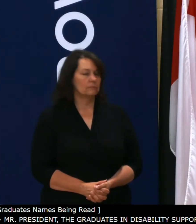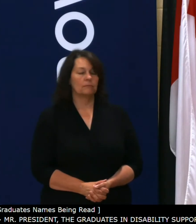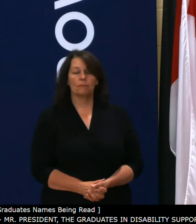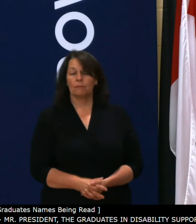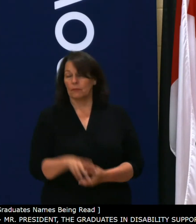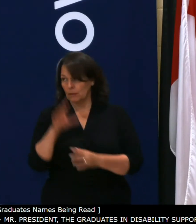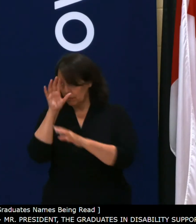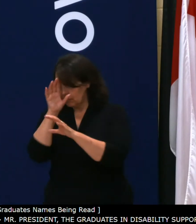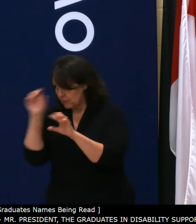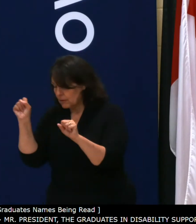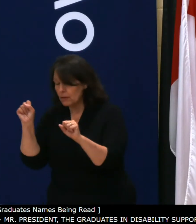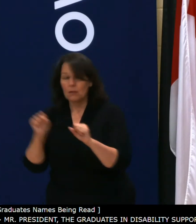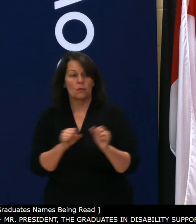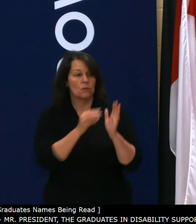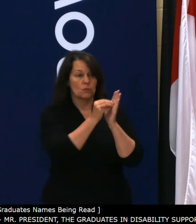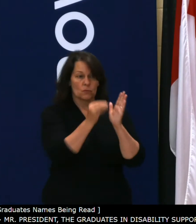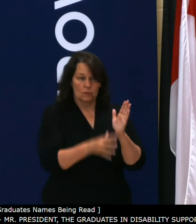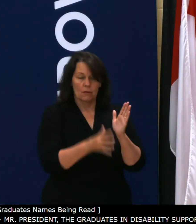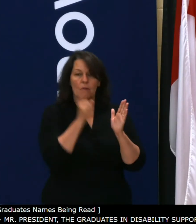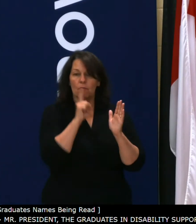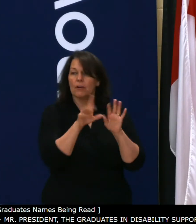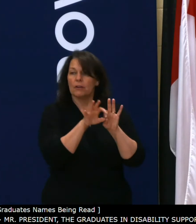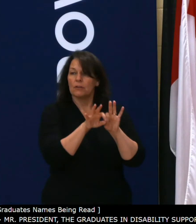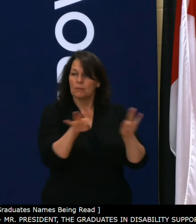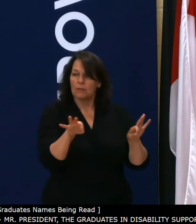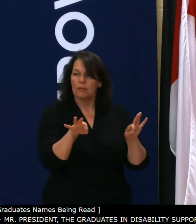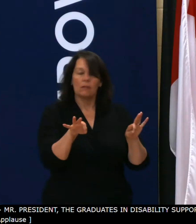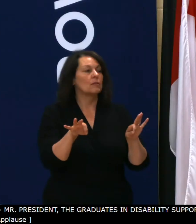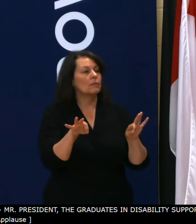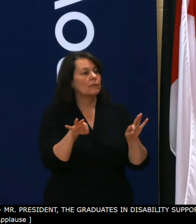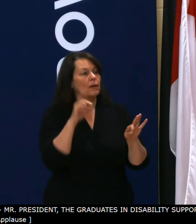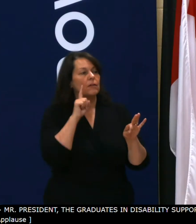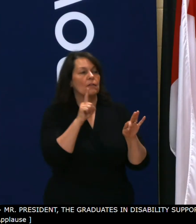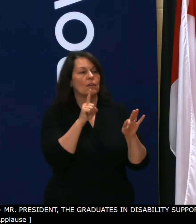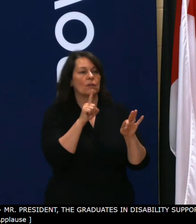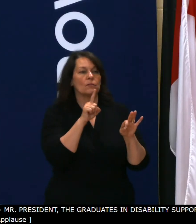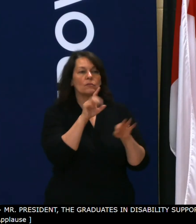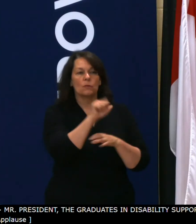Mr. President, the candidates for the Diploma in Social Services.